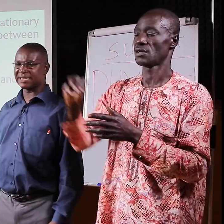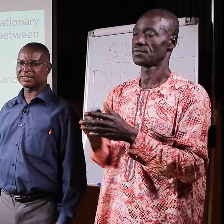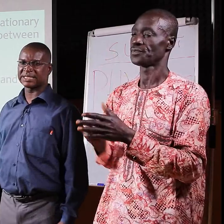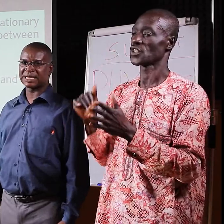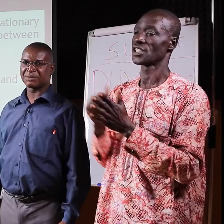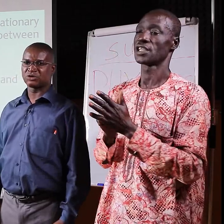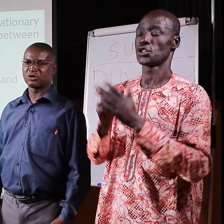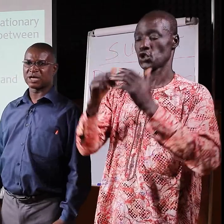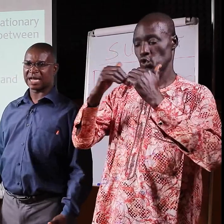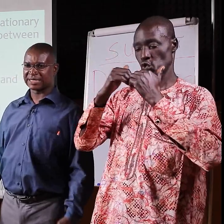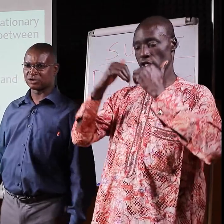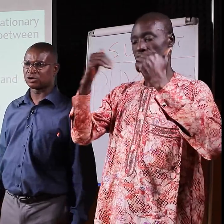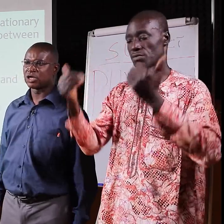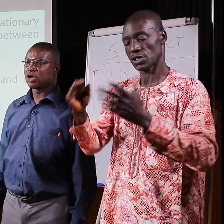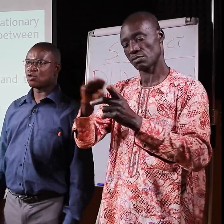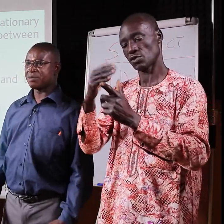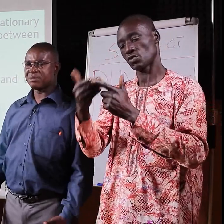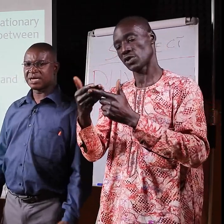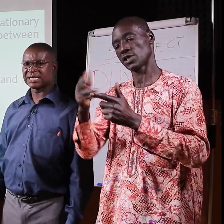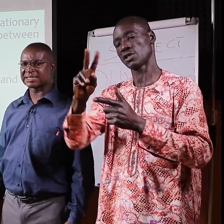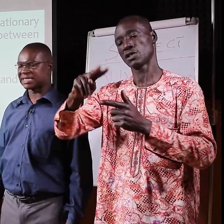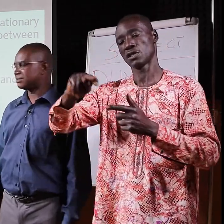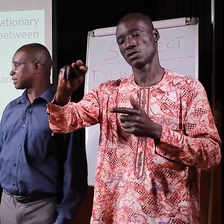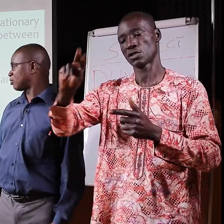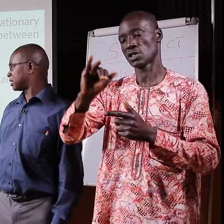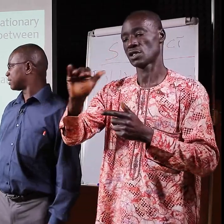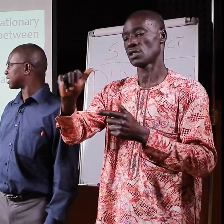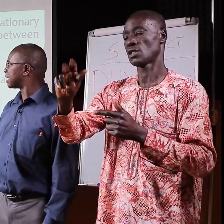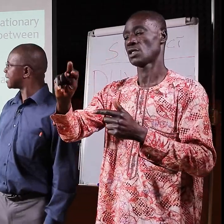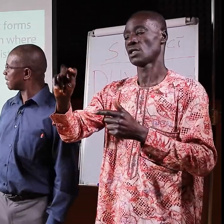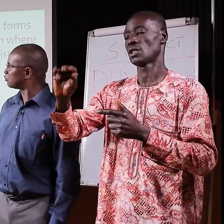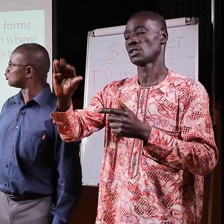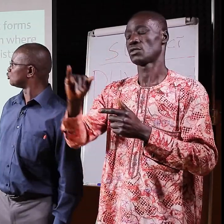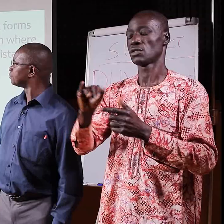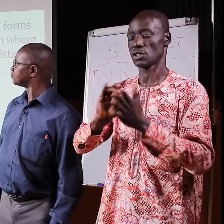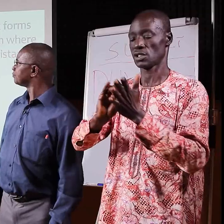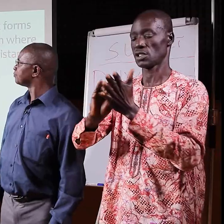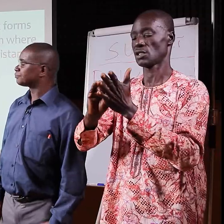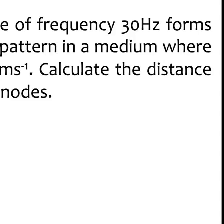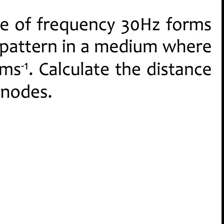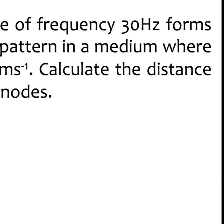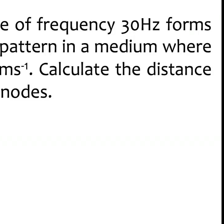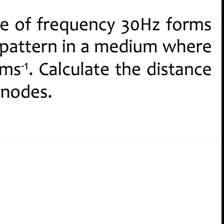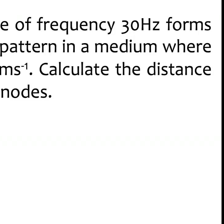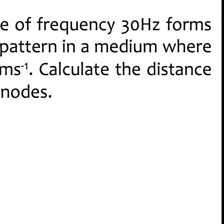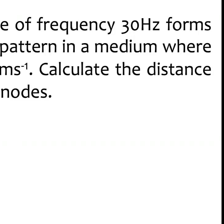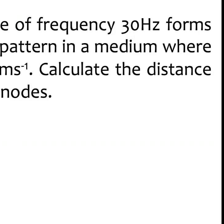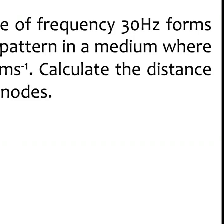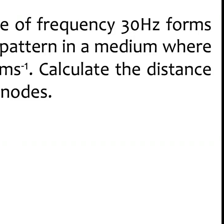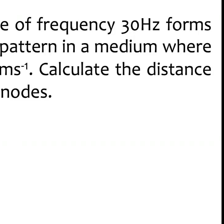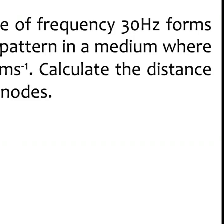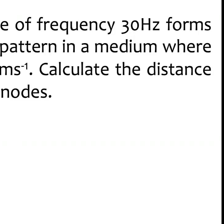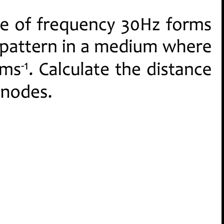your length, distance between node and antinode, could be in meter, in centimeter, or millimeter. Example 2. A wave